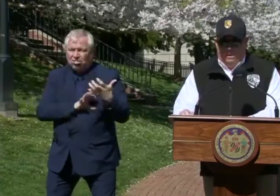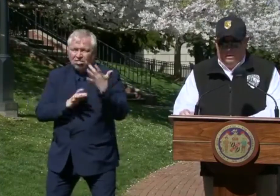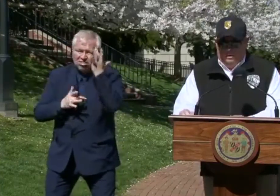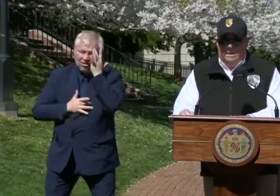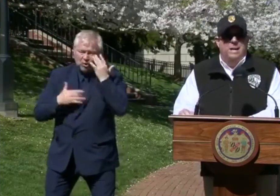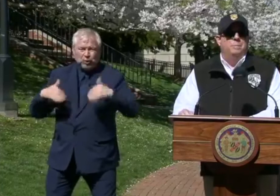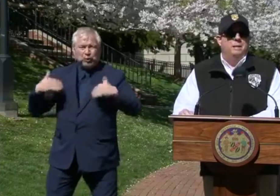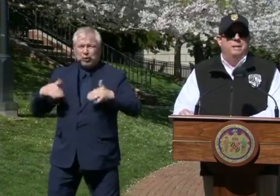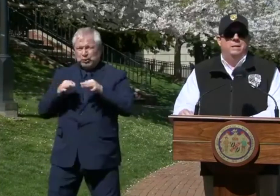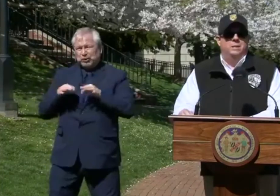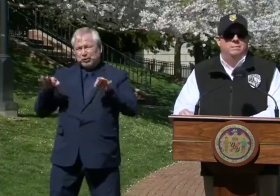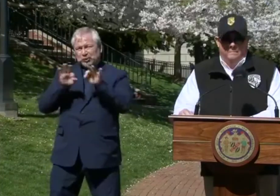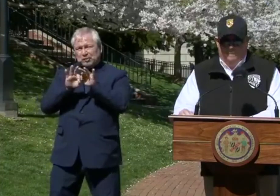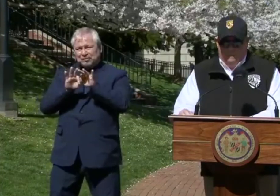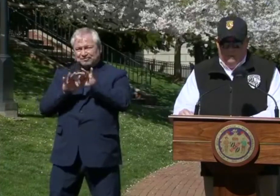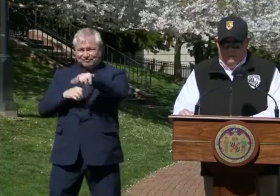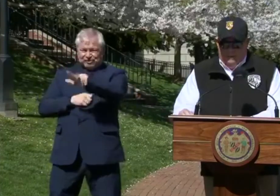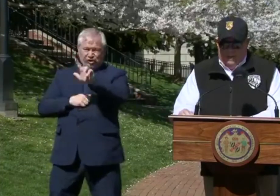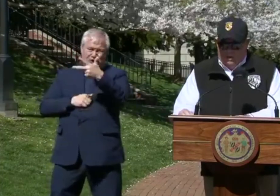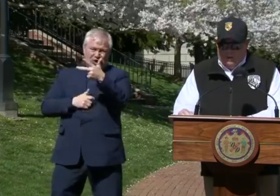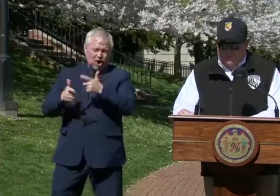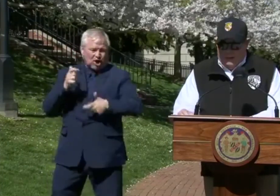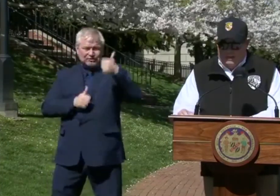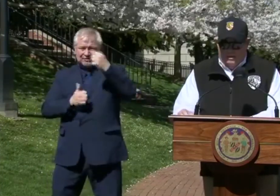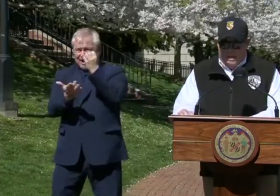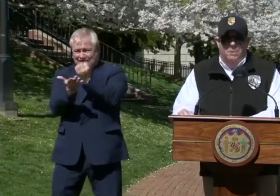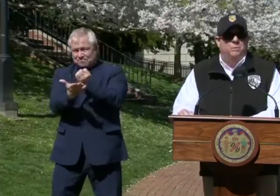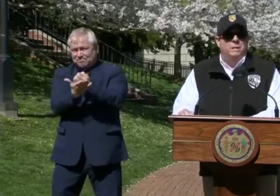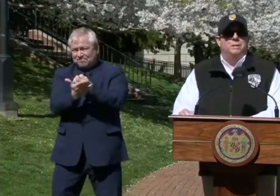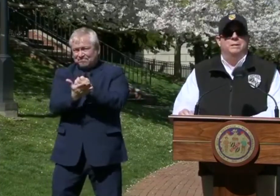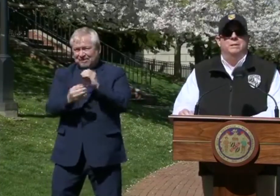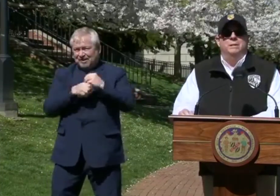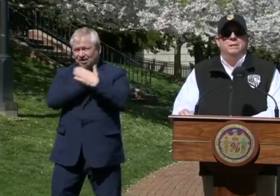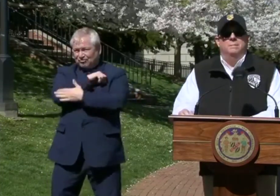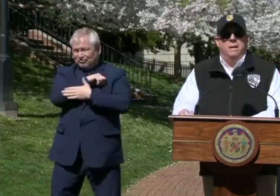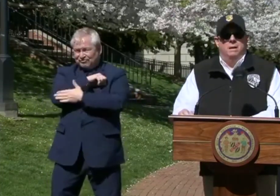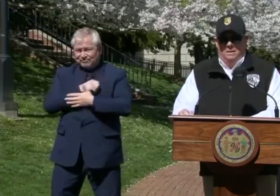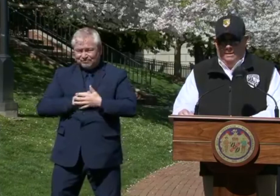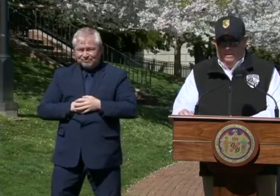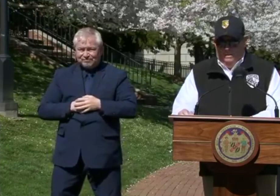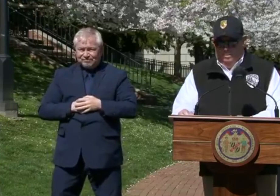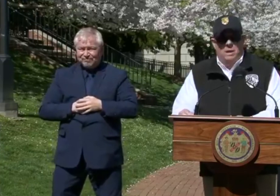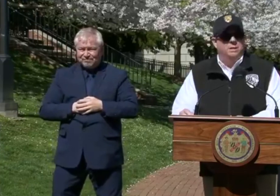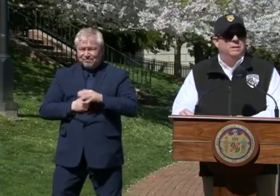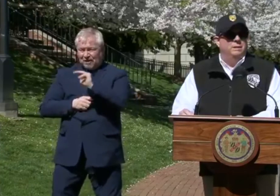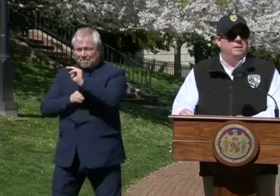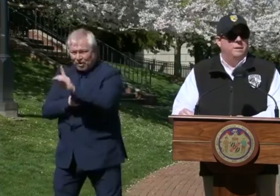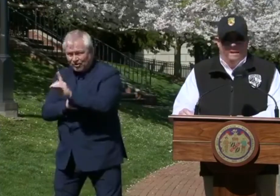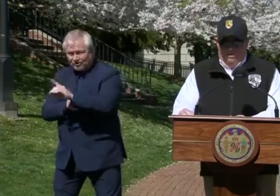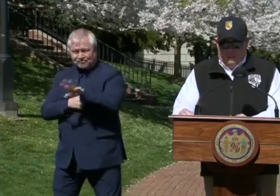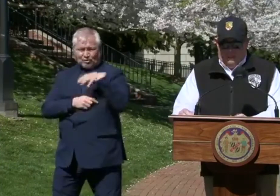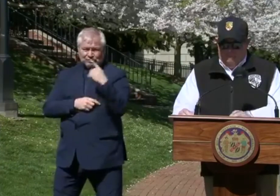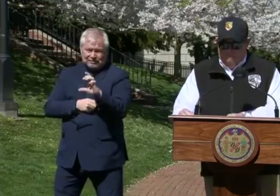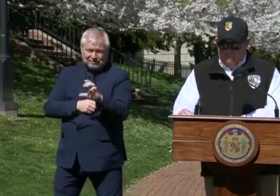third largest economy in the nation. The health of the National Capital Region, Maryland, Washington, D.C.,